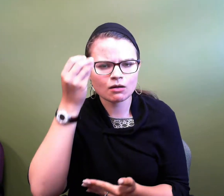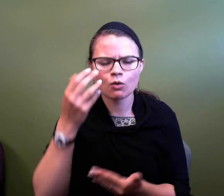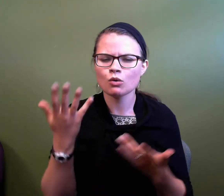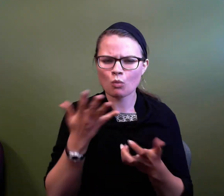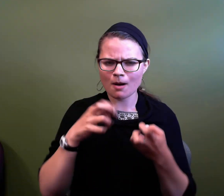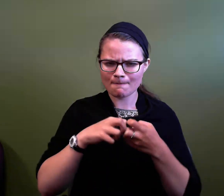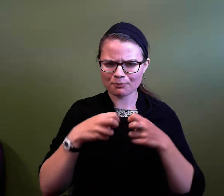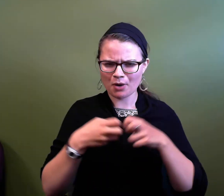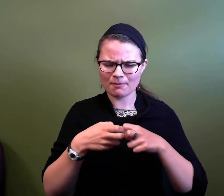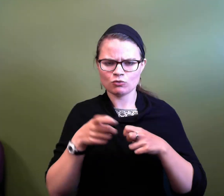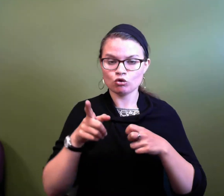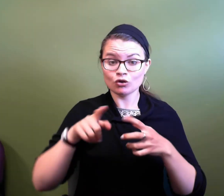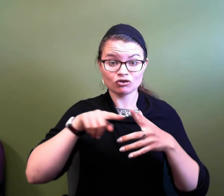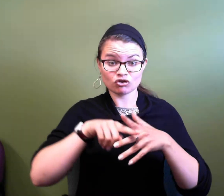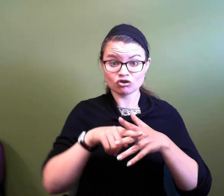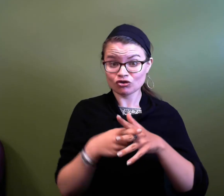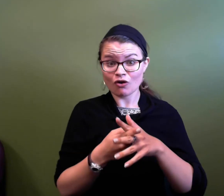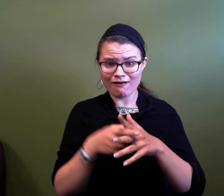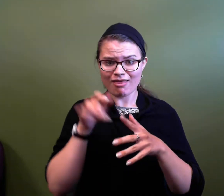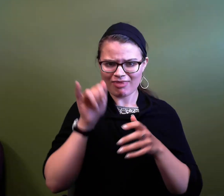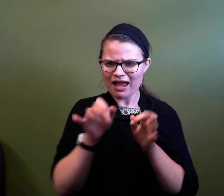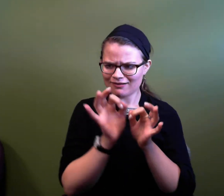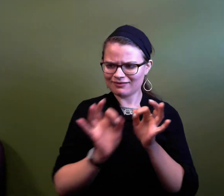your essay off with this sentence?